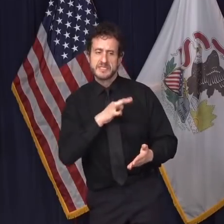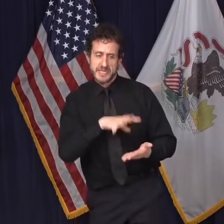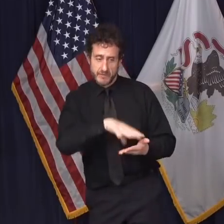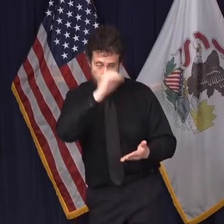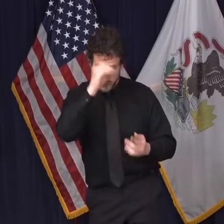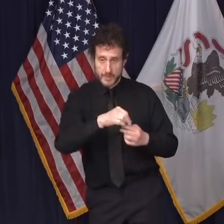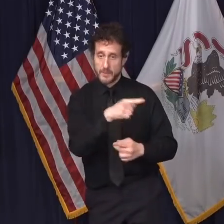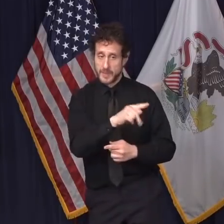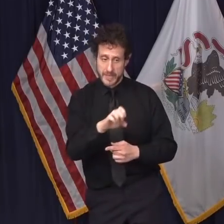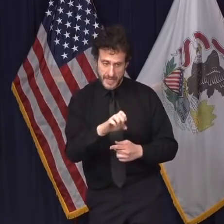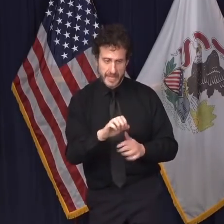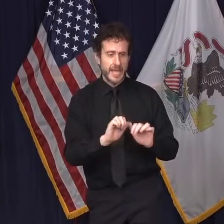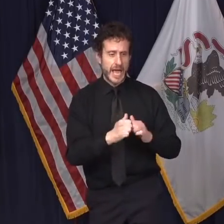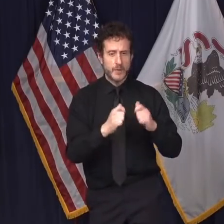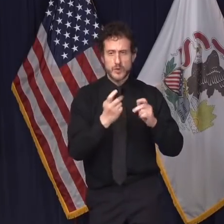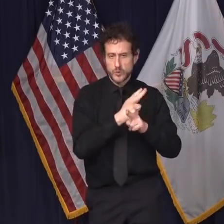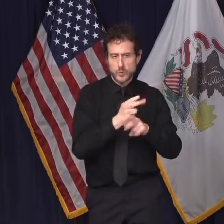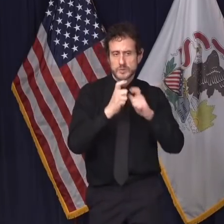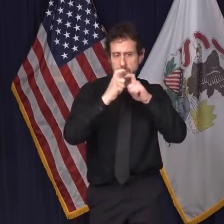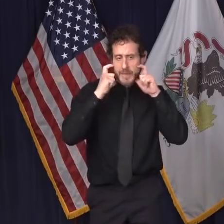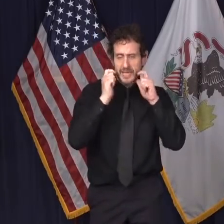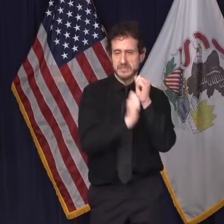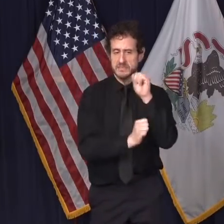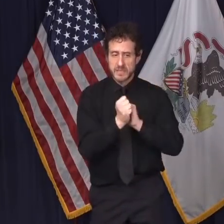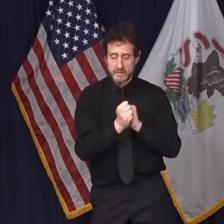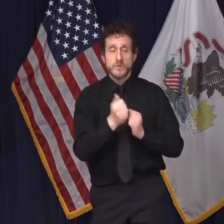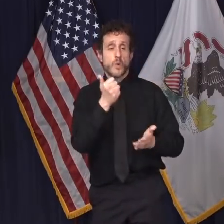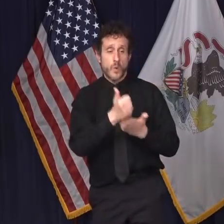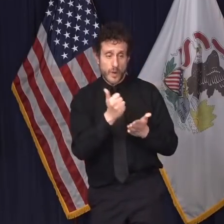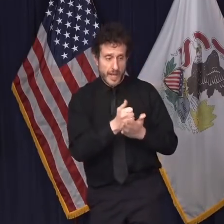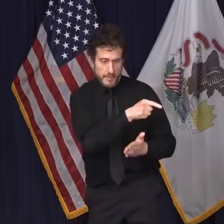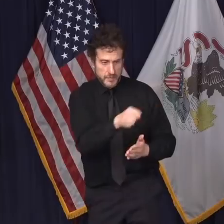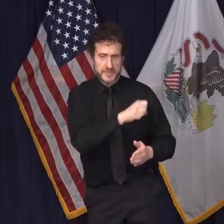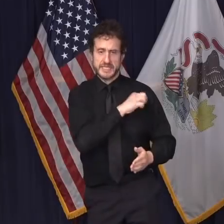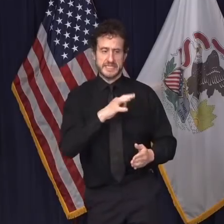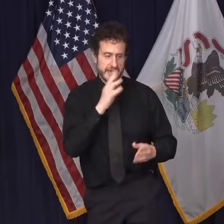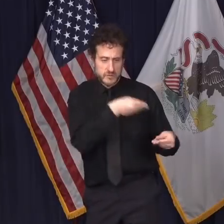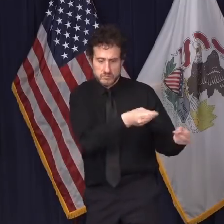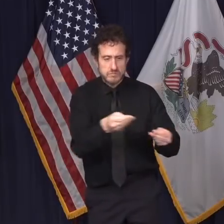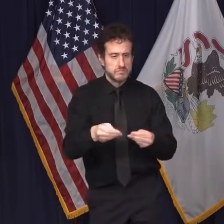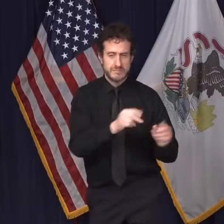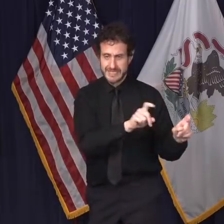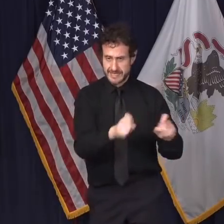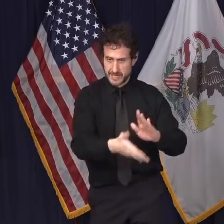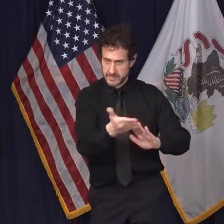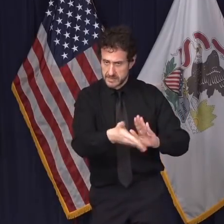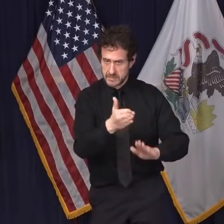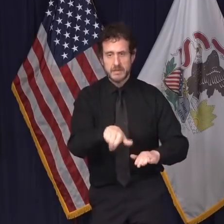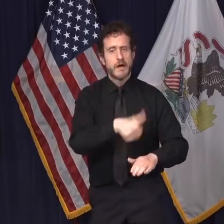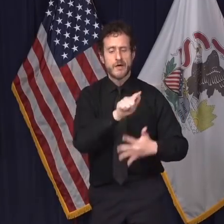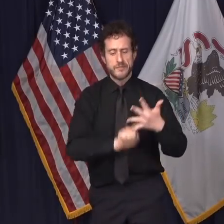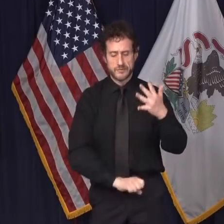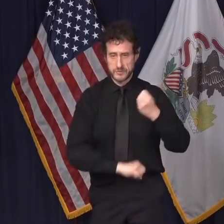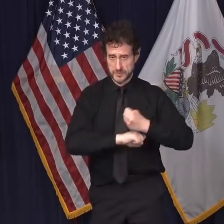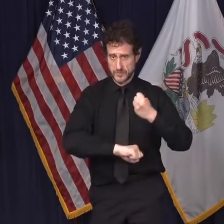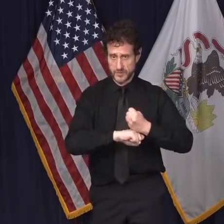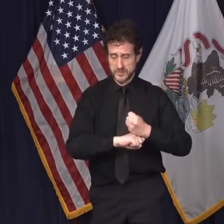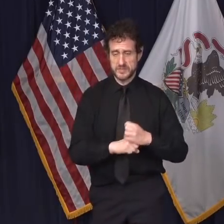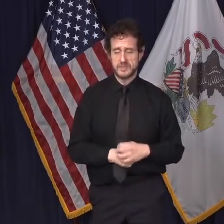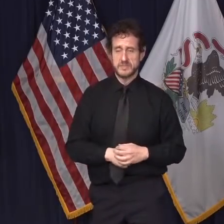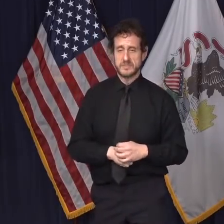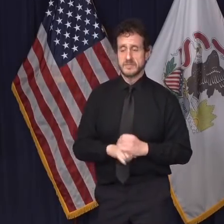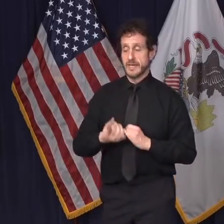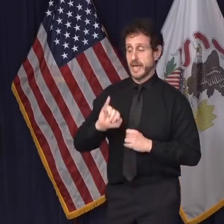or support for existing staff to administer tests, or a whole host of other supports. Our